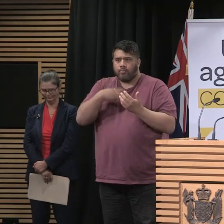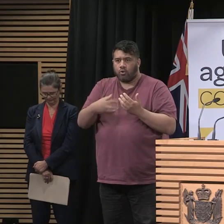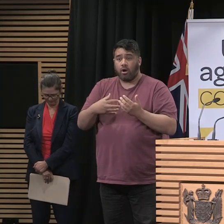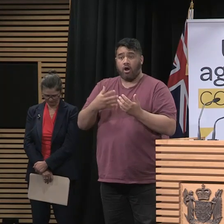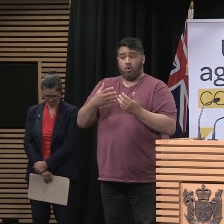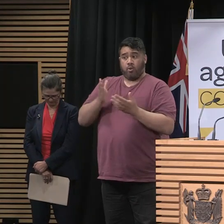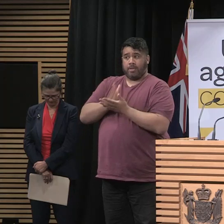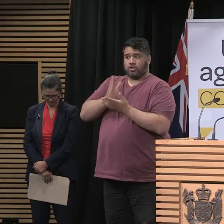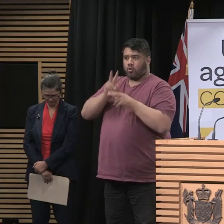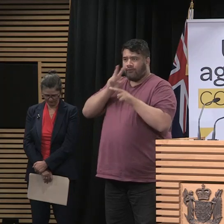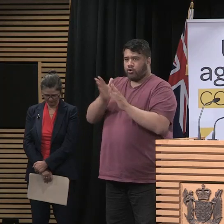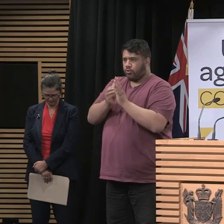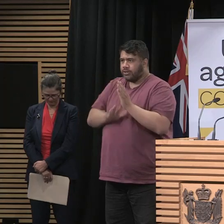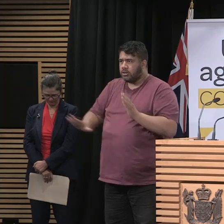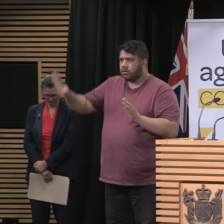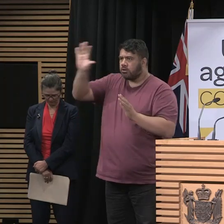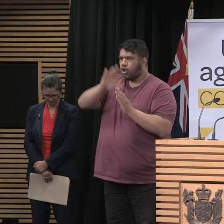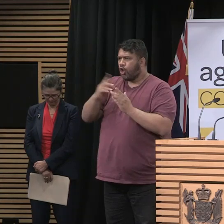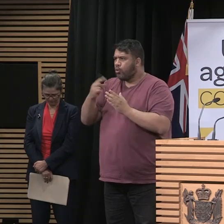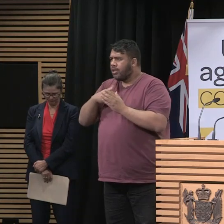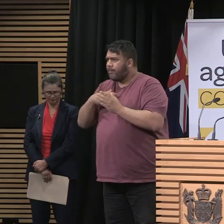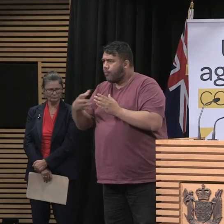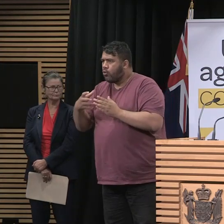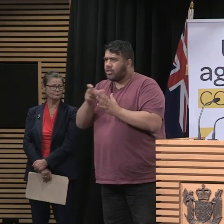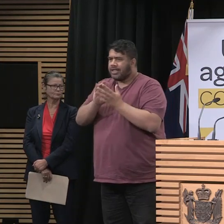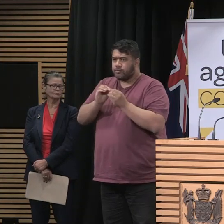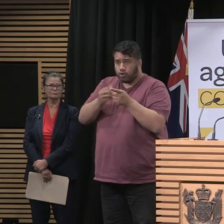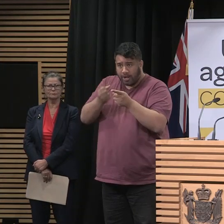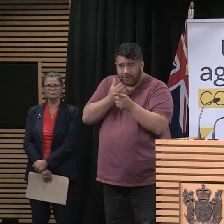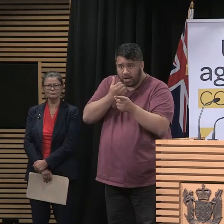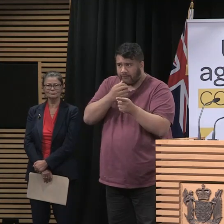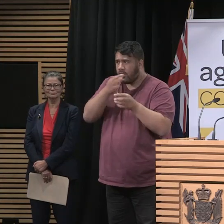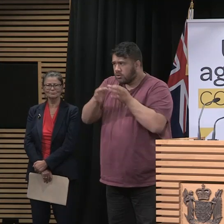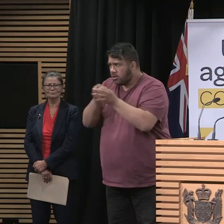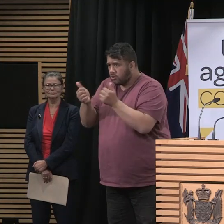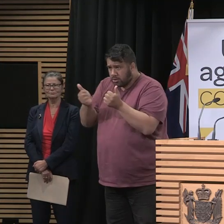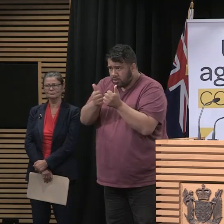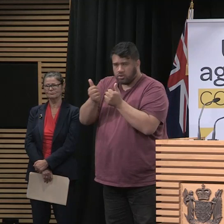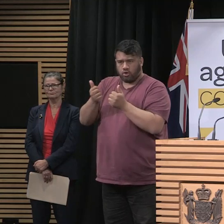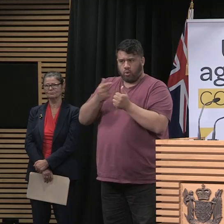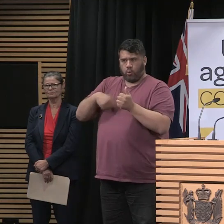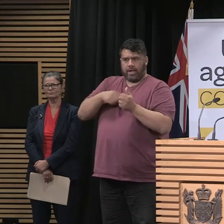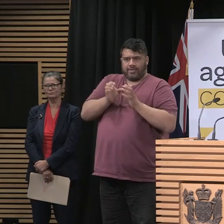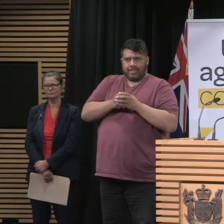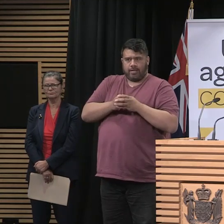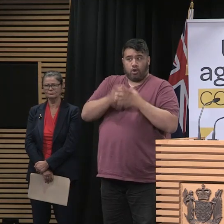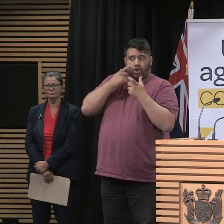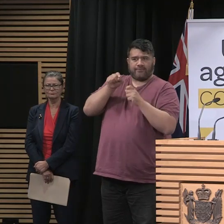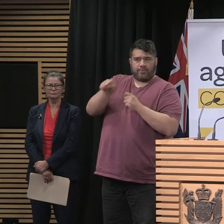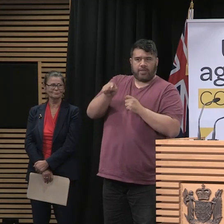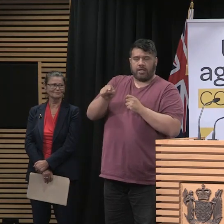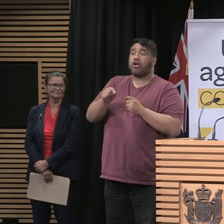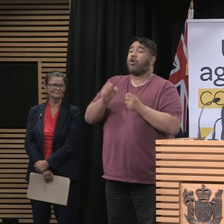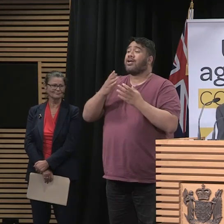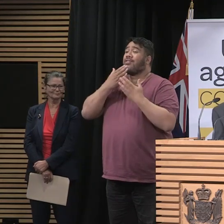resupply practices or district health boards as soon as possible. So there's a team working on that constantly. Thank you